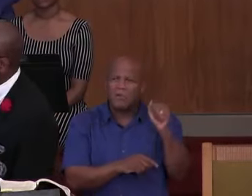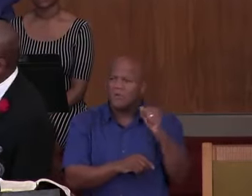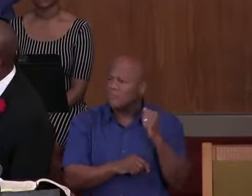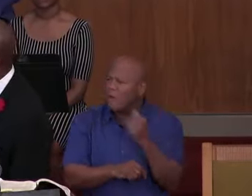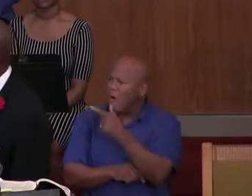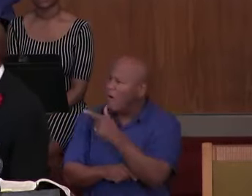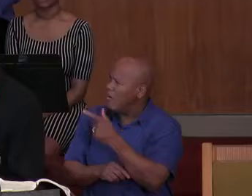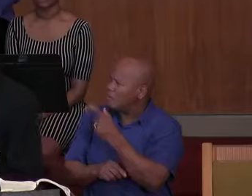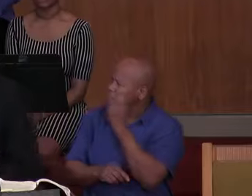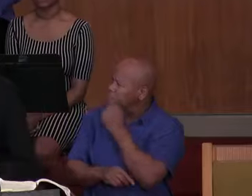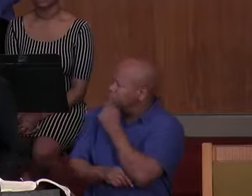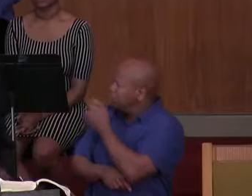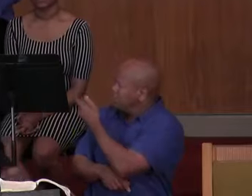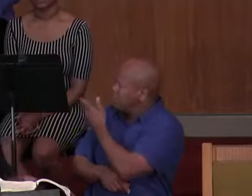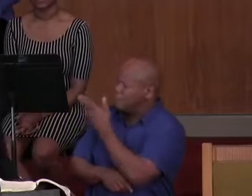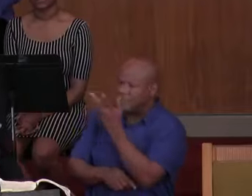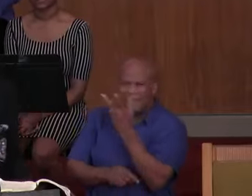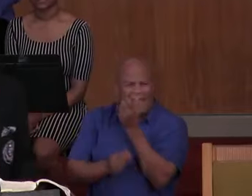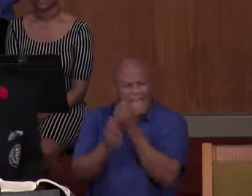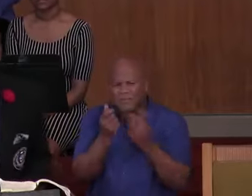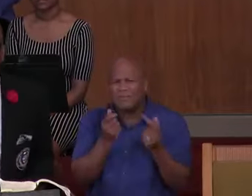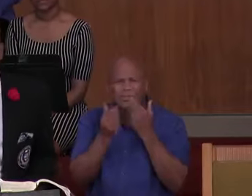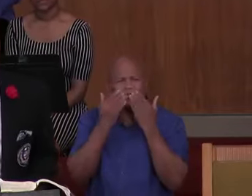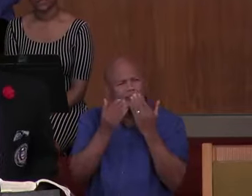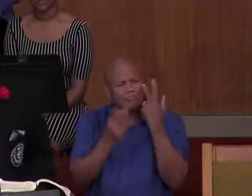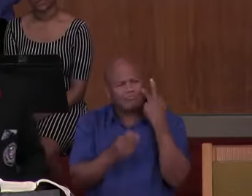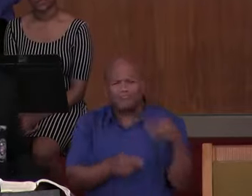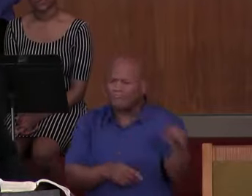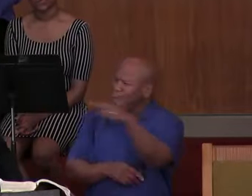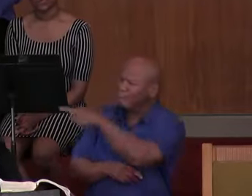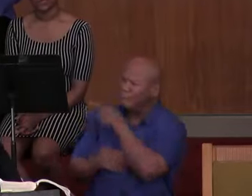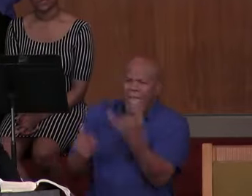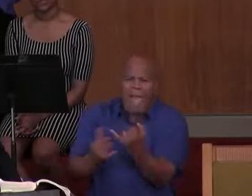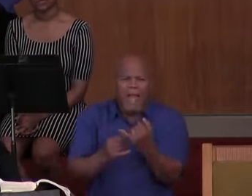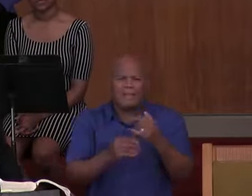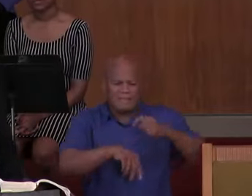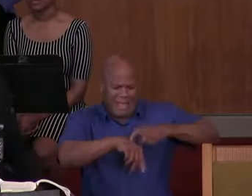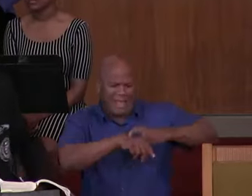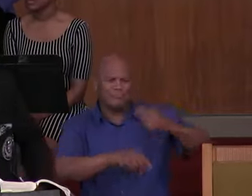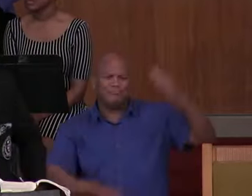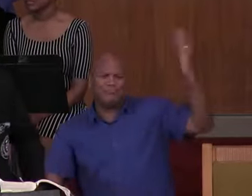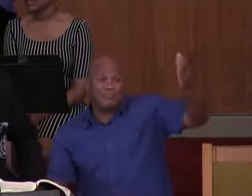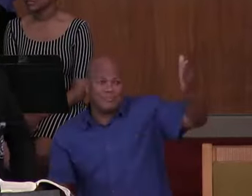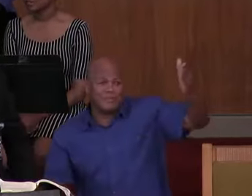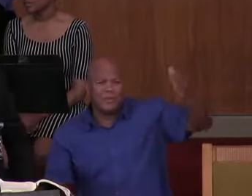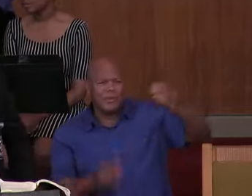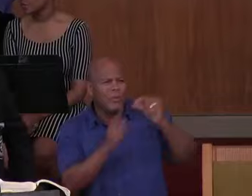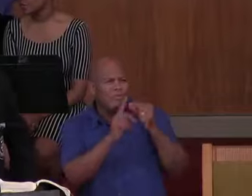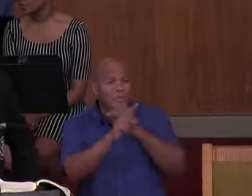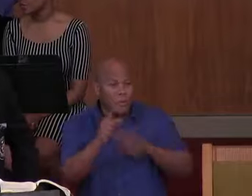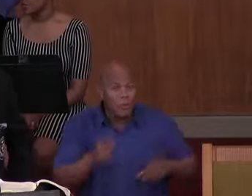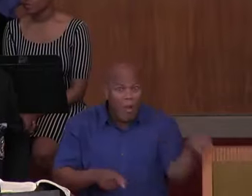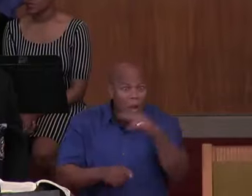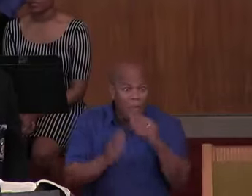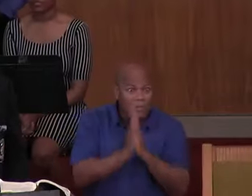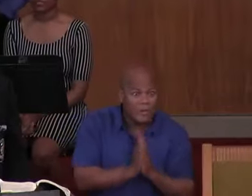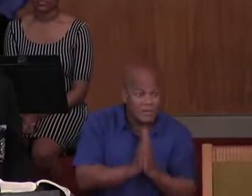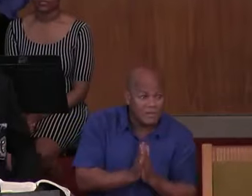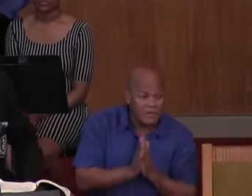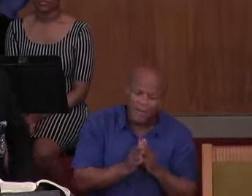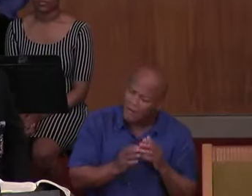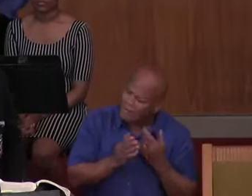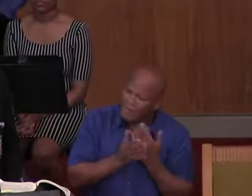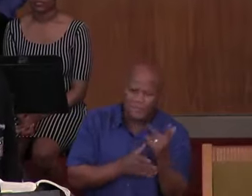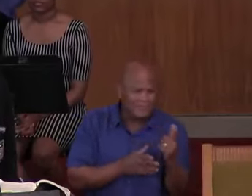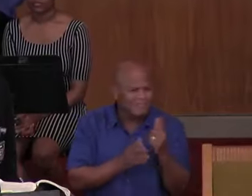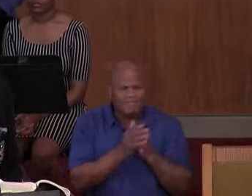see you. Twin, good to see you. Everybody, good to see you. It's preaching time. There's a word from the Lord. Are y'all praying? All right, test your